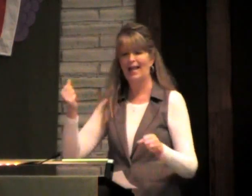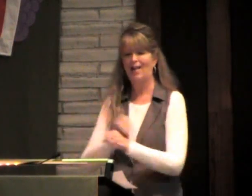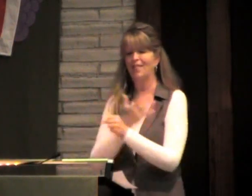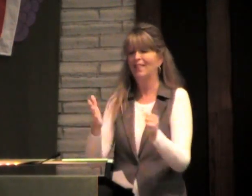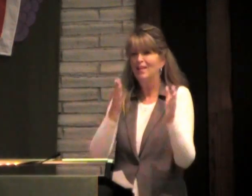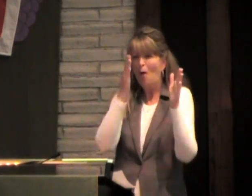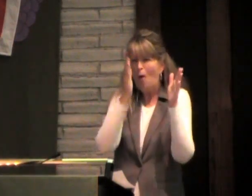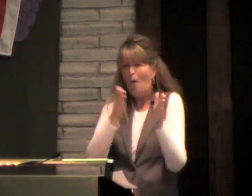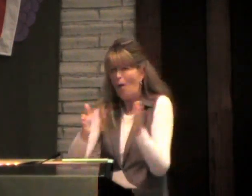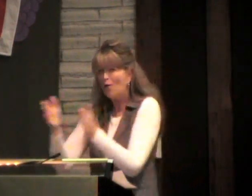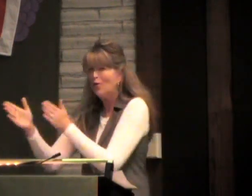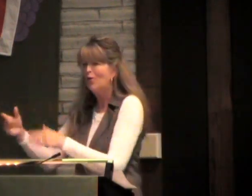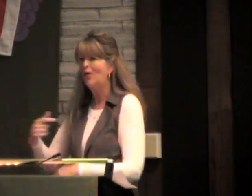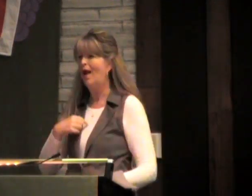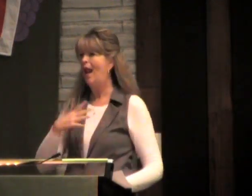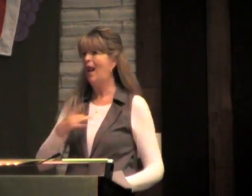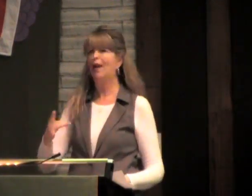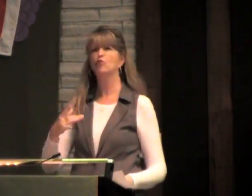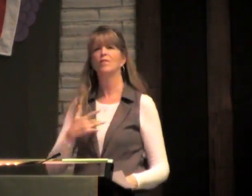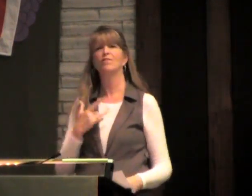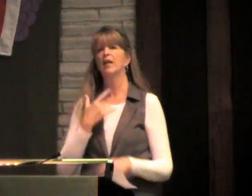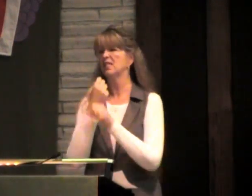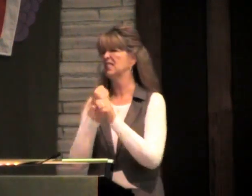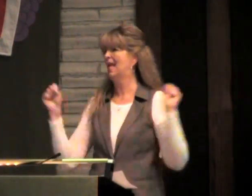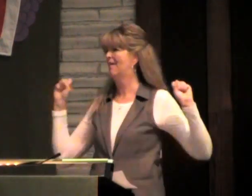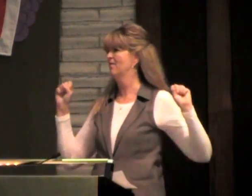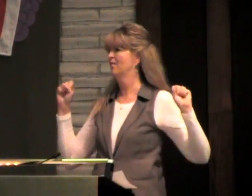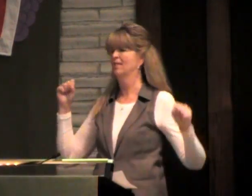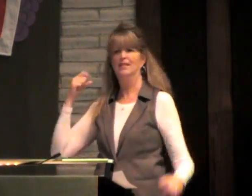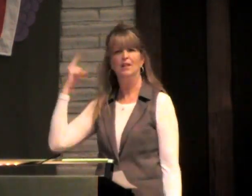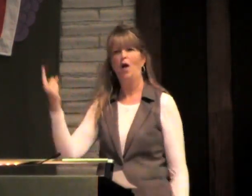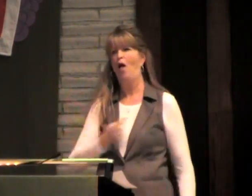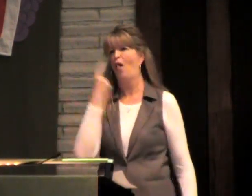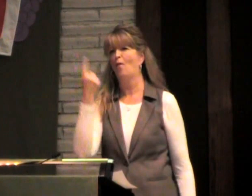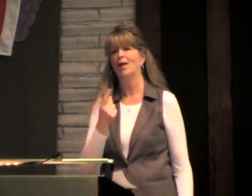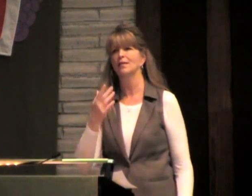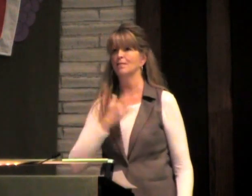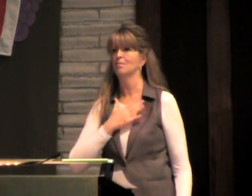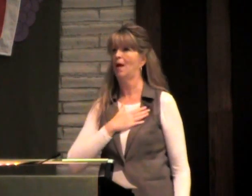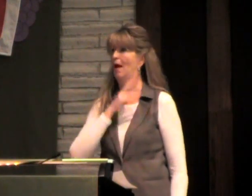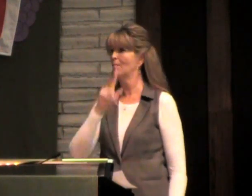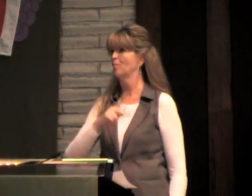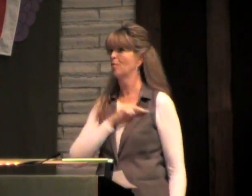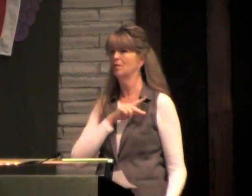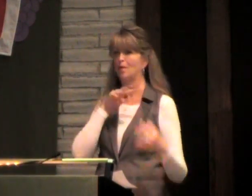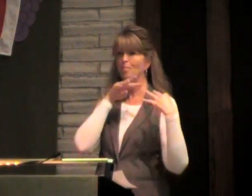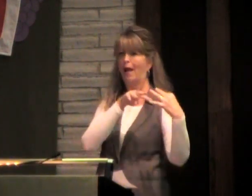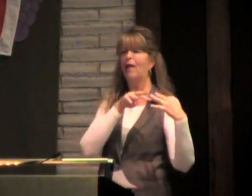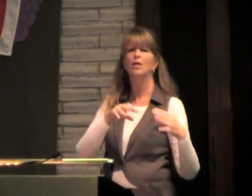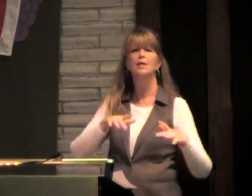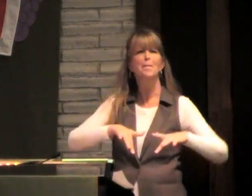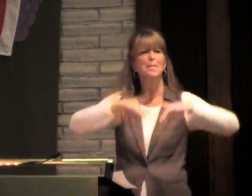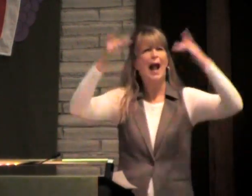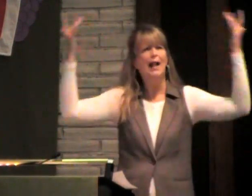be spotless. I like everything to be organized and in order. I like to feel safe. And that's my